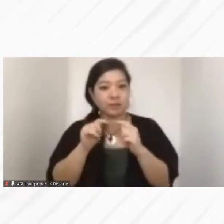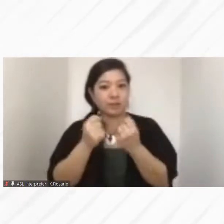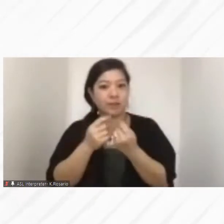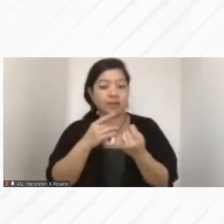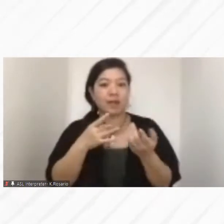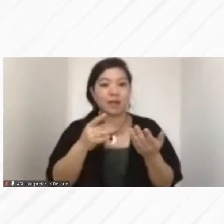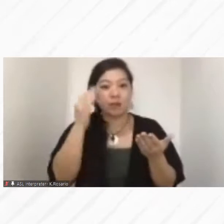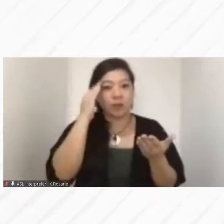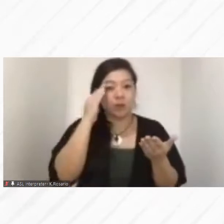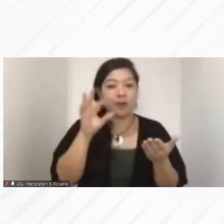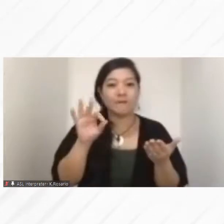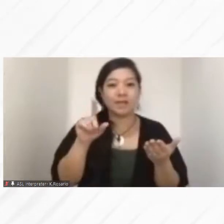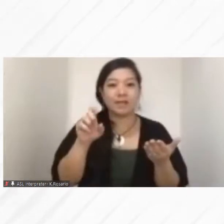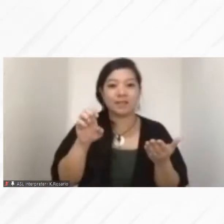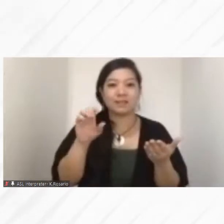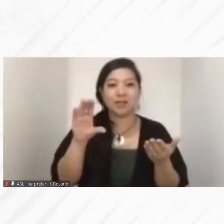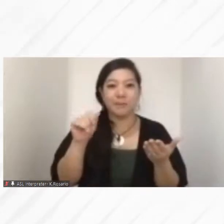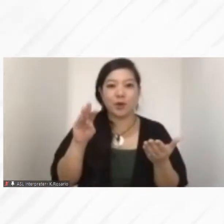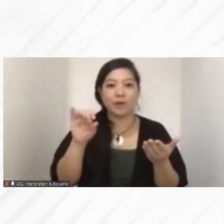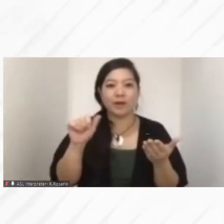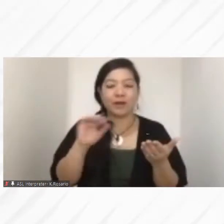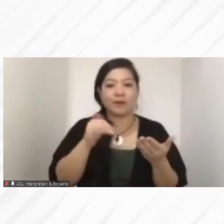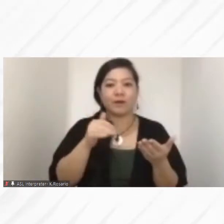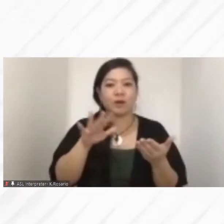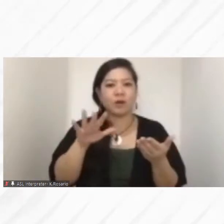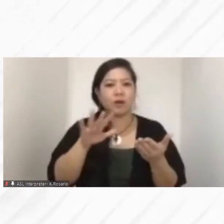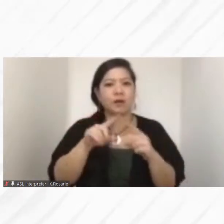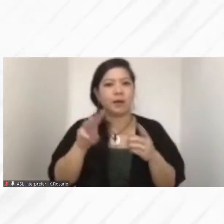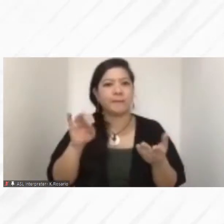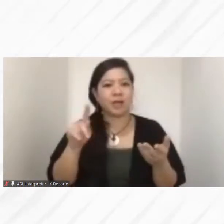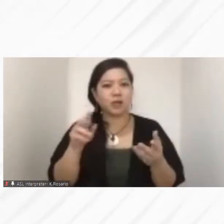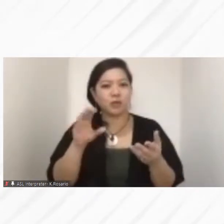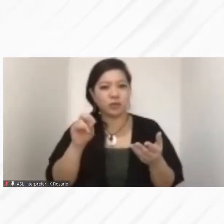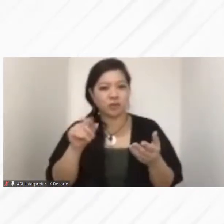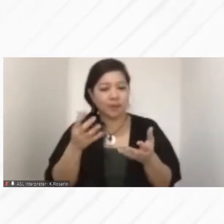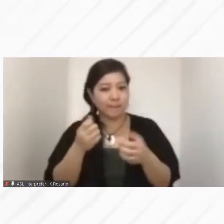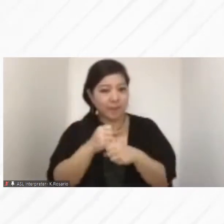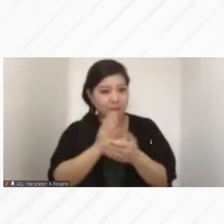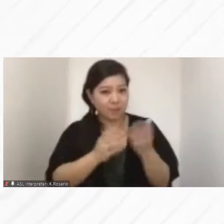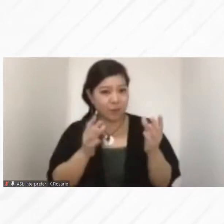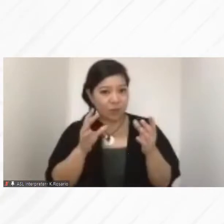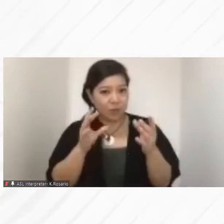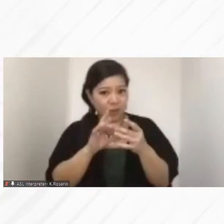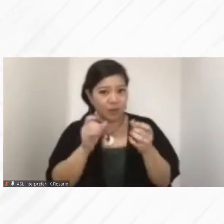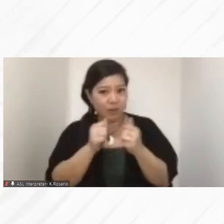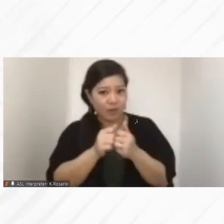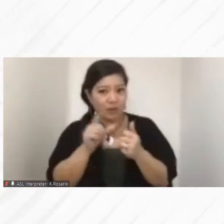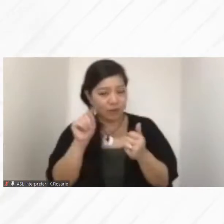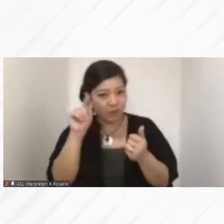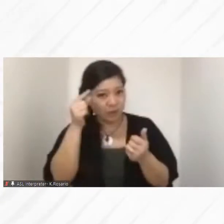Dr. Felix Cabrera, also instrumental in our local response. But Dr. Mike Cruz, would you like to make some closing remarks before we close it out with Lieutenant